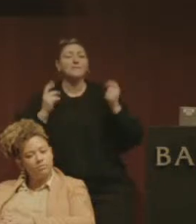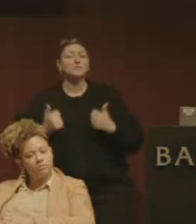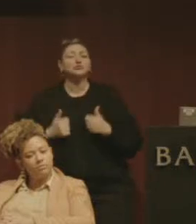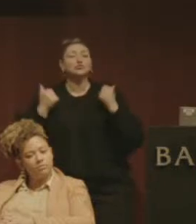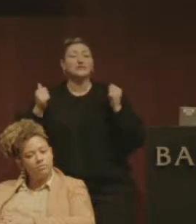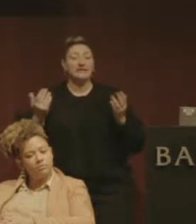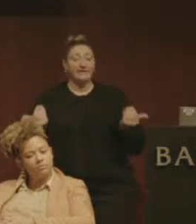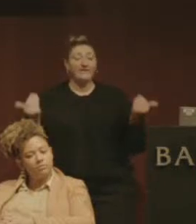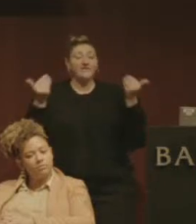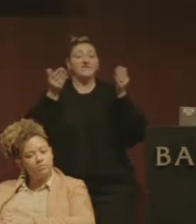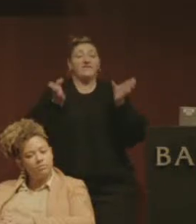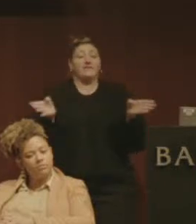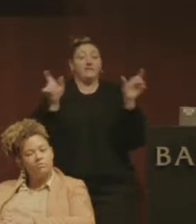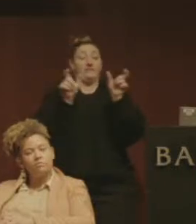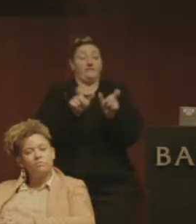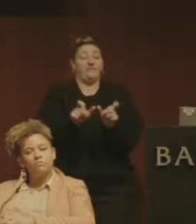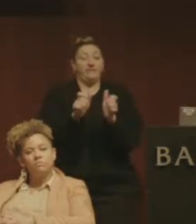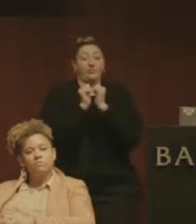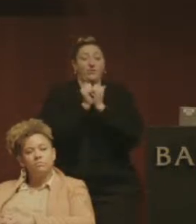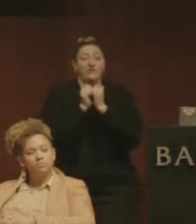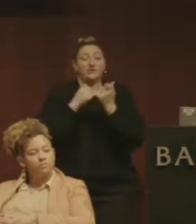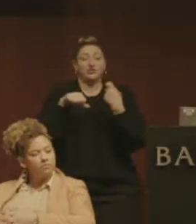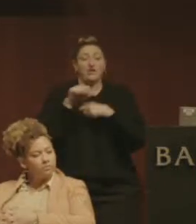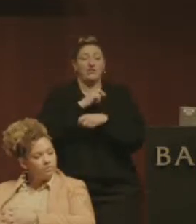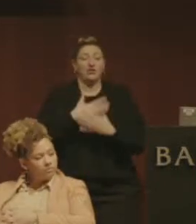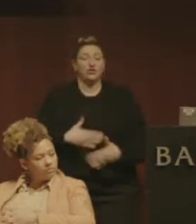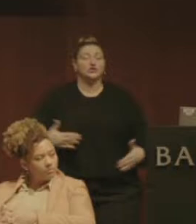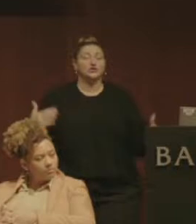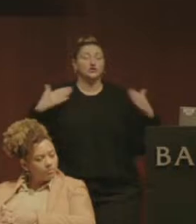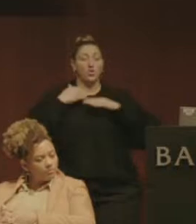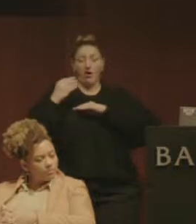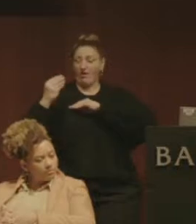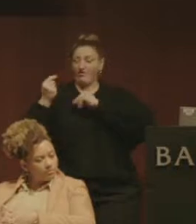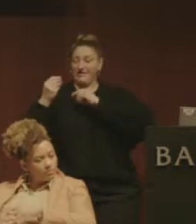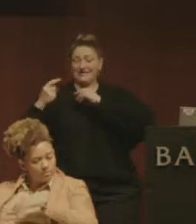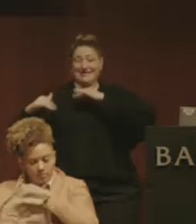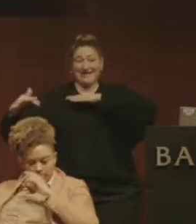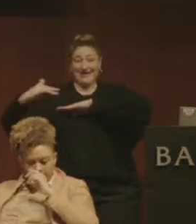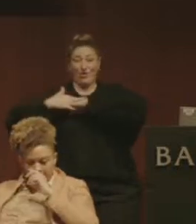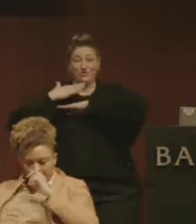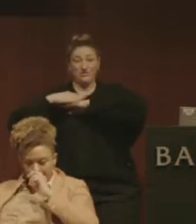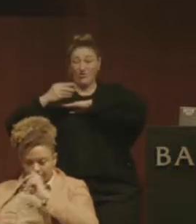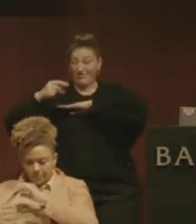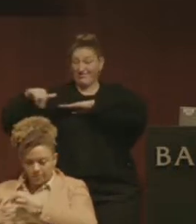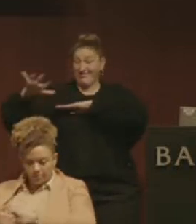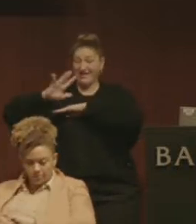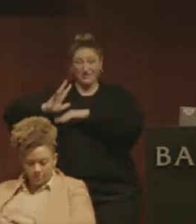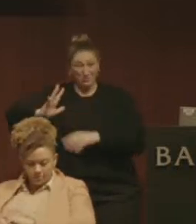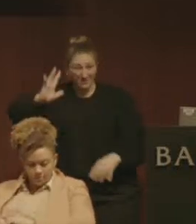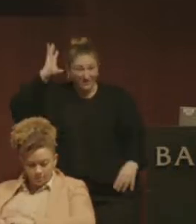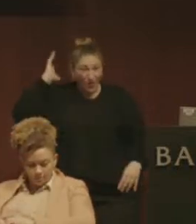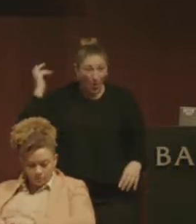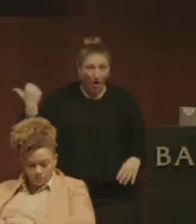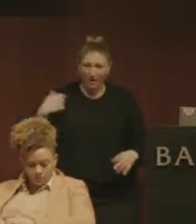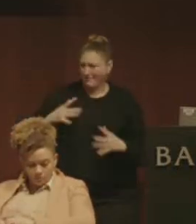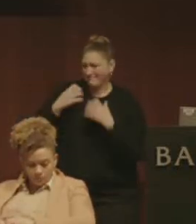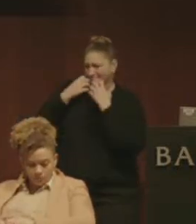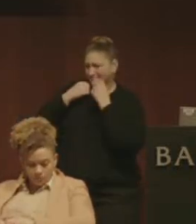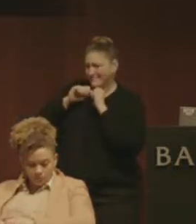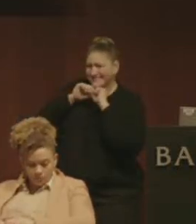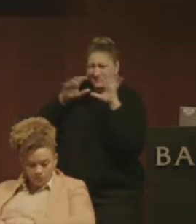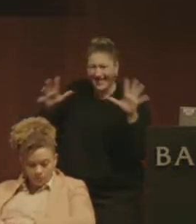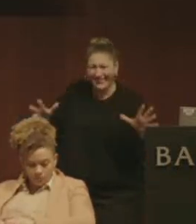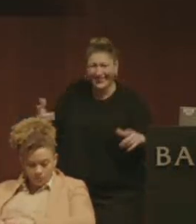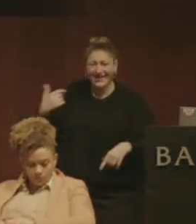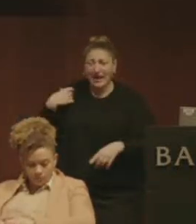next to and enjoy. Undesirable coastal lands of colonial Brazil, where poor Black people settled,